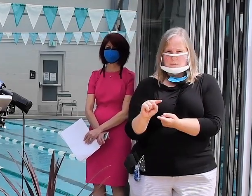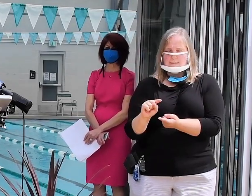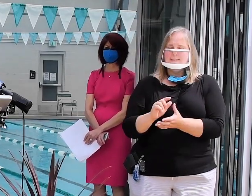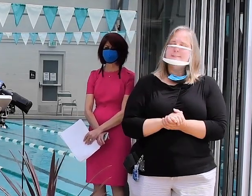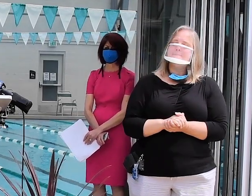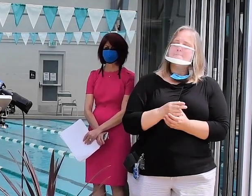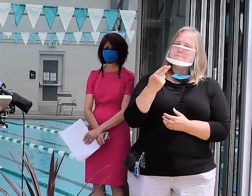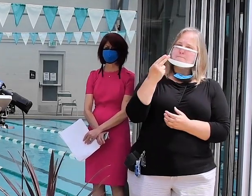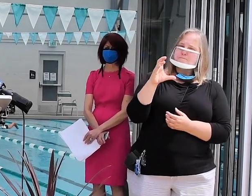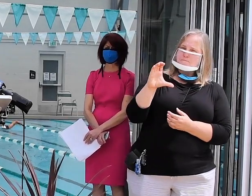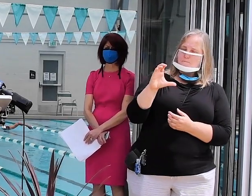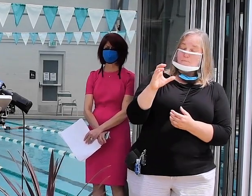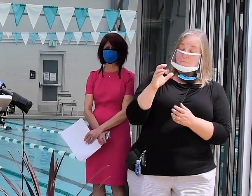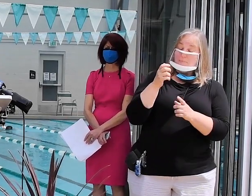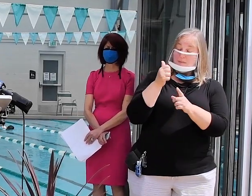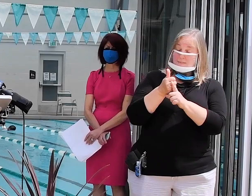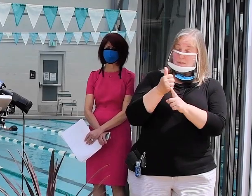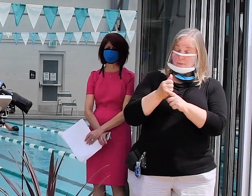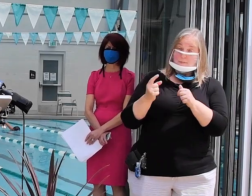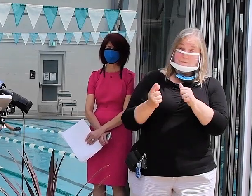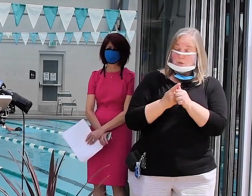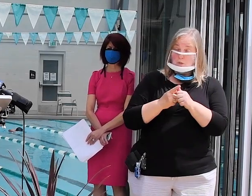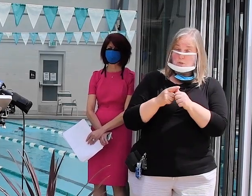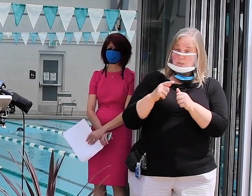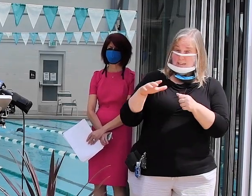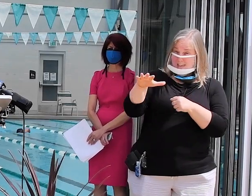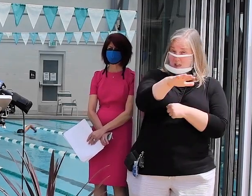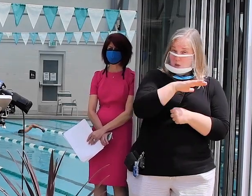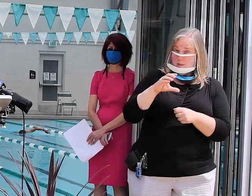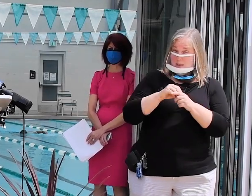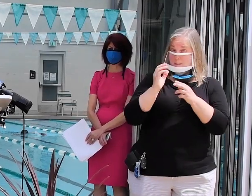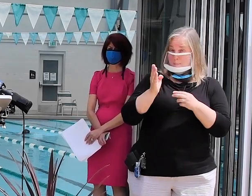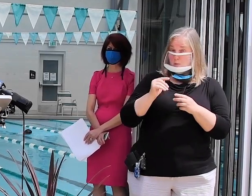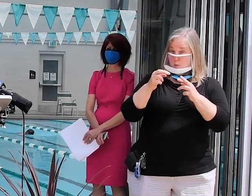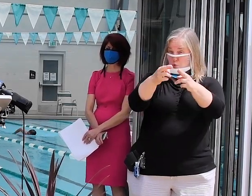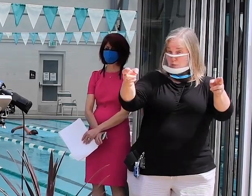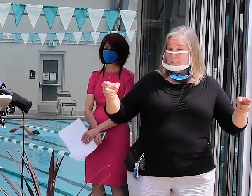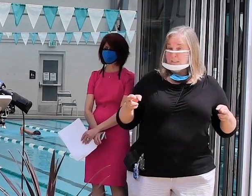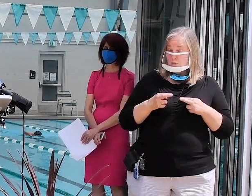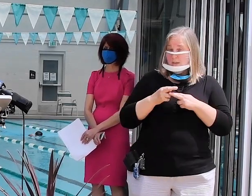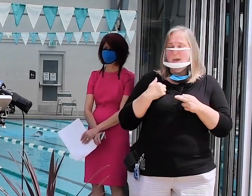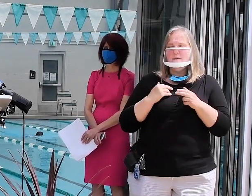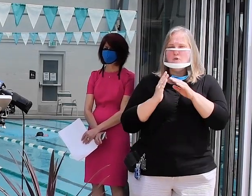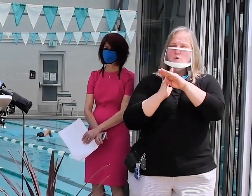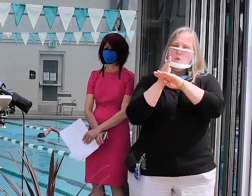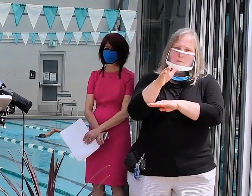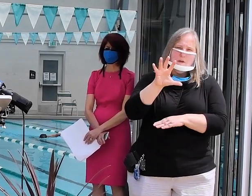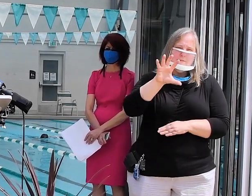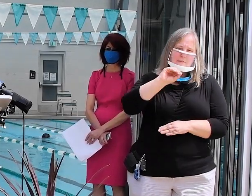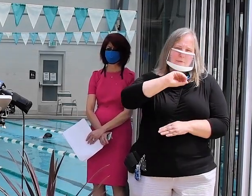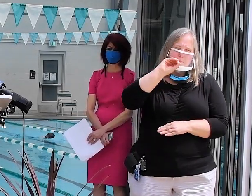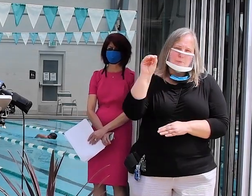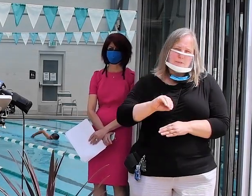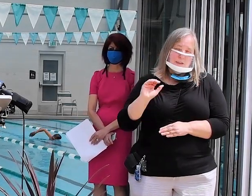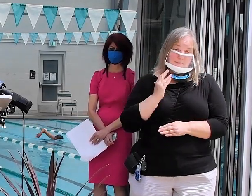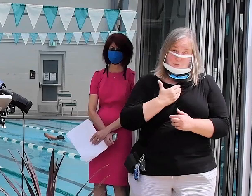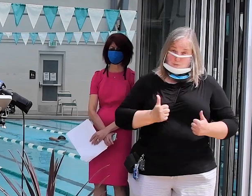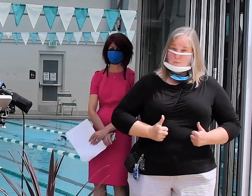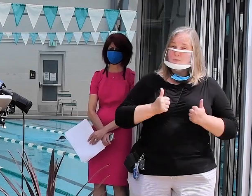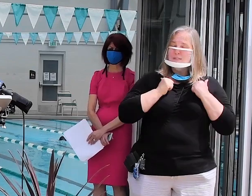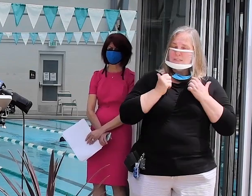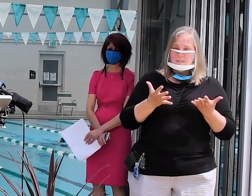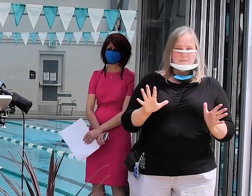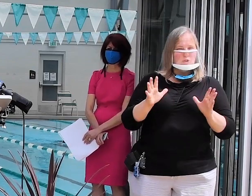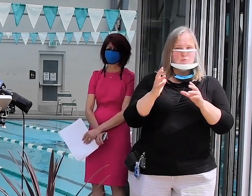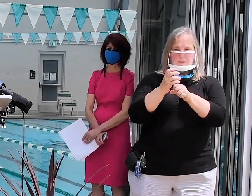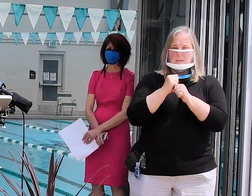County was the first jurisdiction in the Baltimore region to have more than 50% of our residents